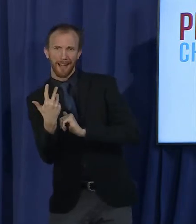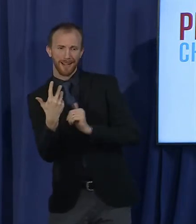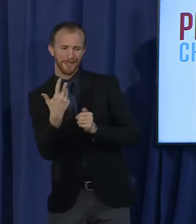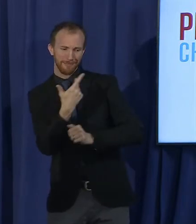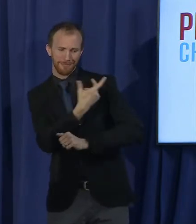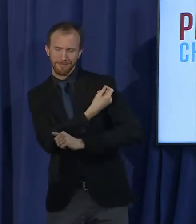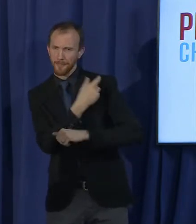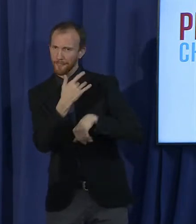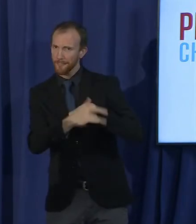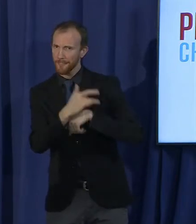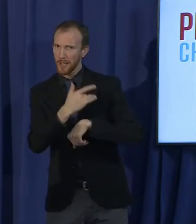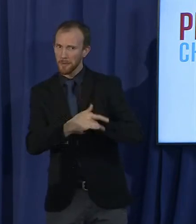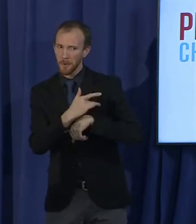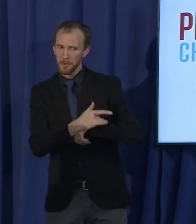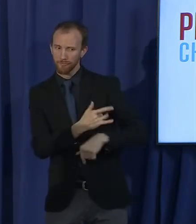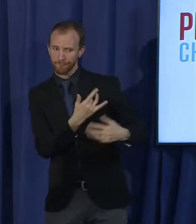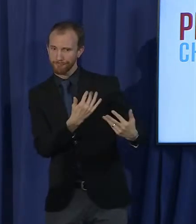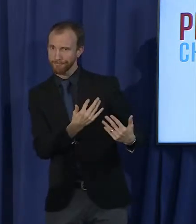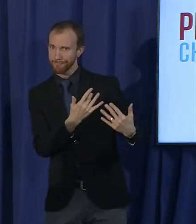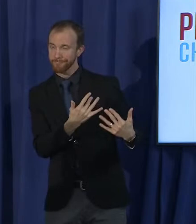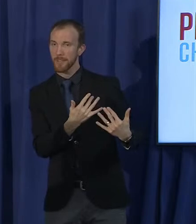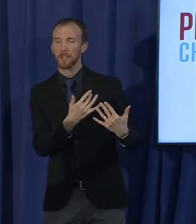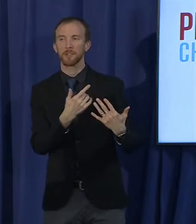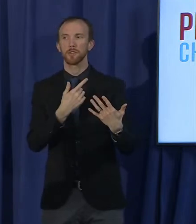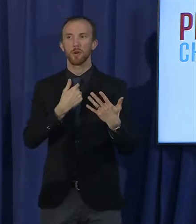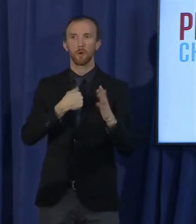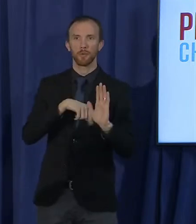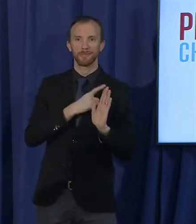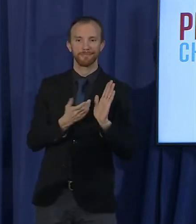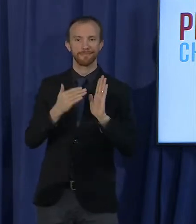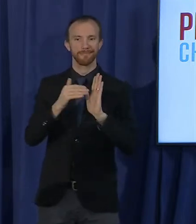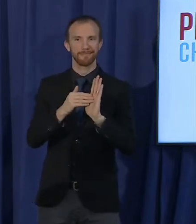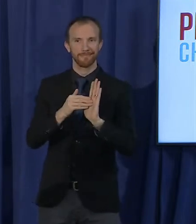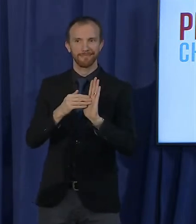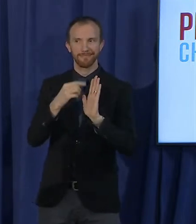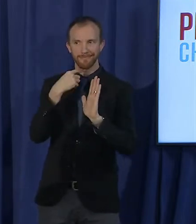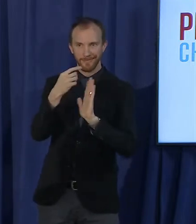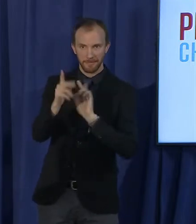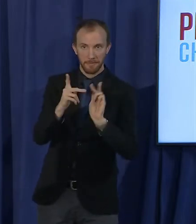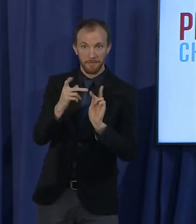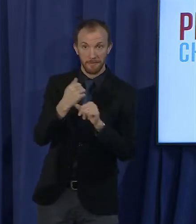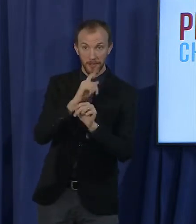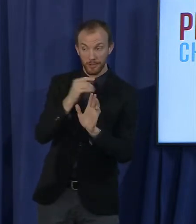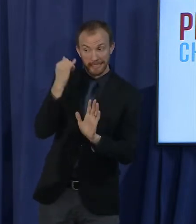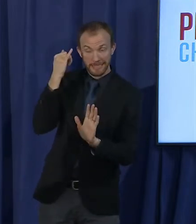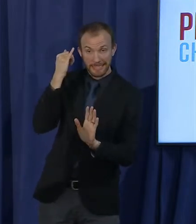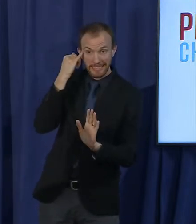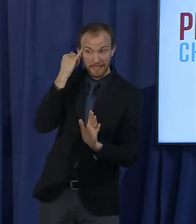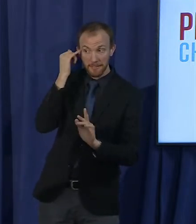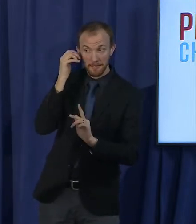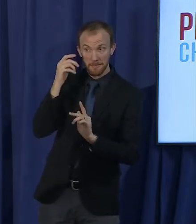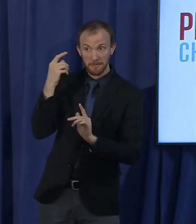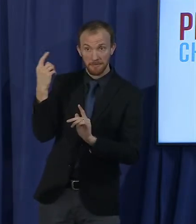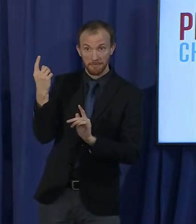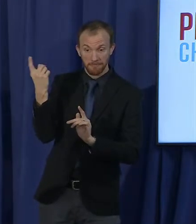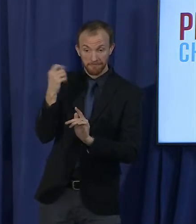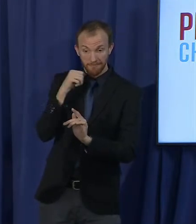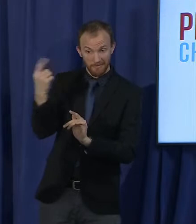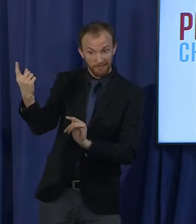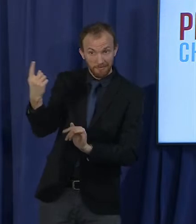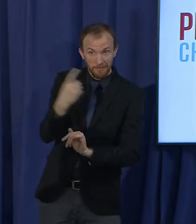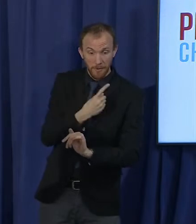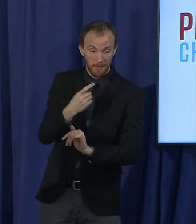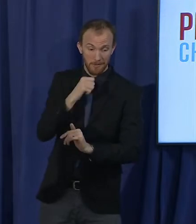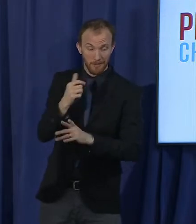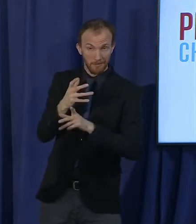asked all settings to make sure that they have a backup plan, basically, if they don't have people show up for appointments. And